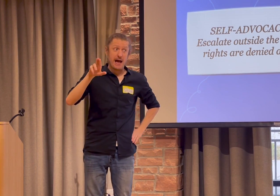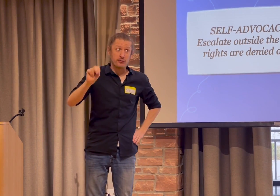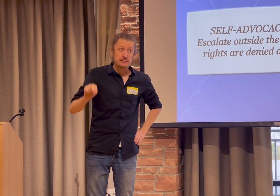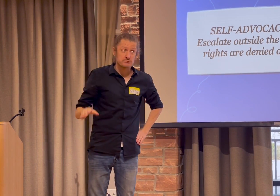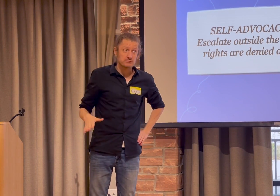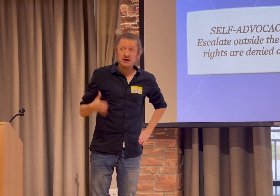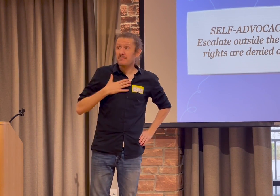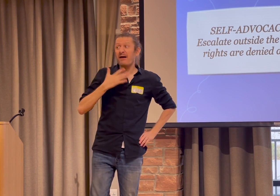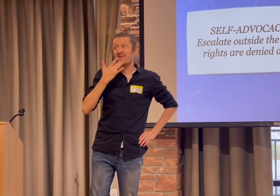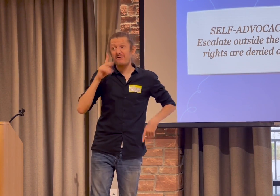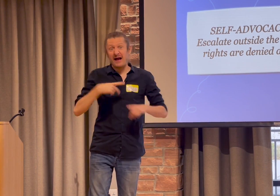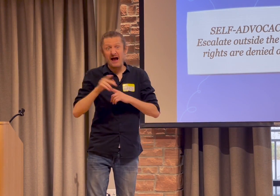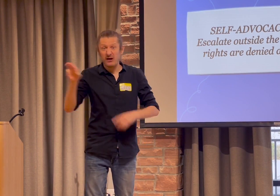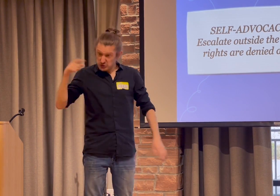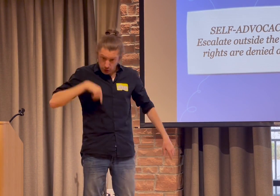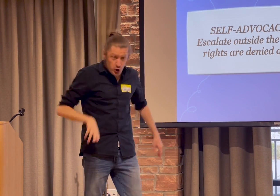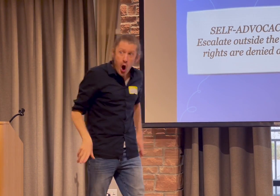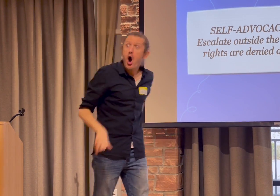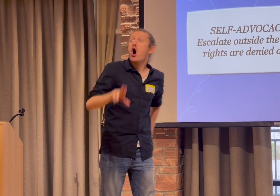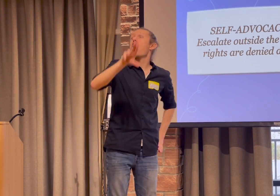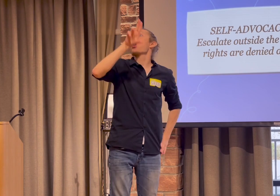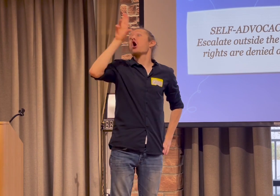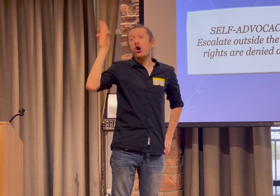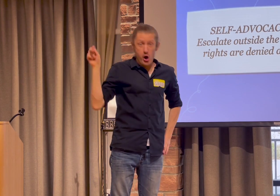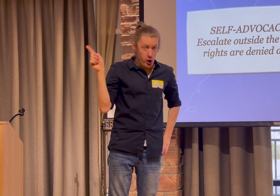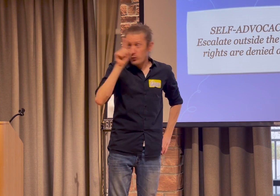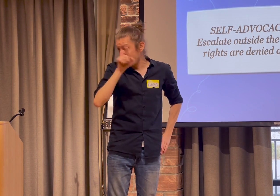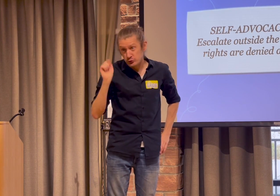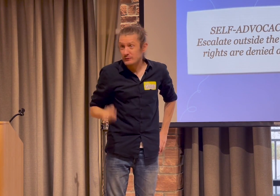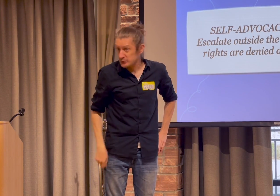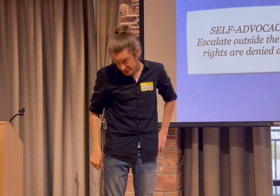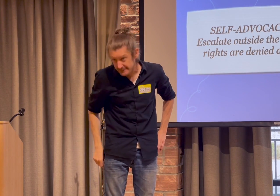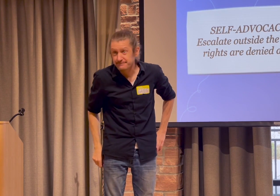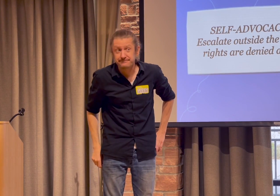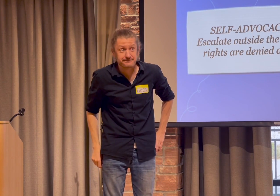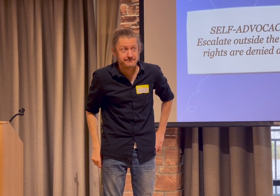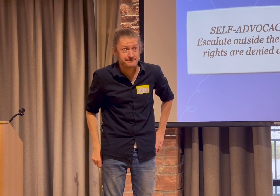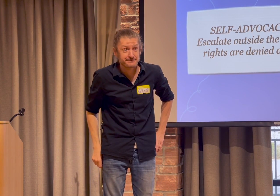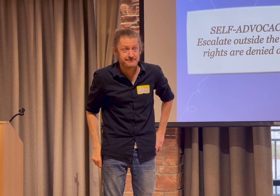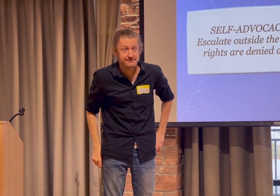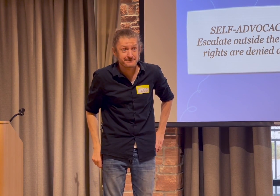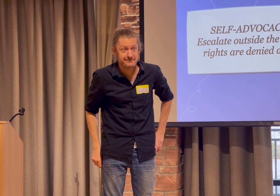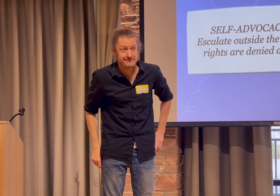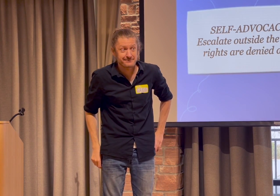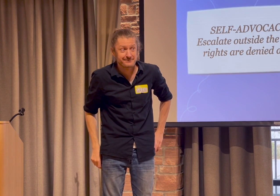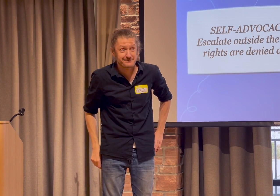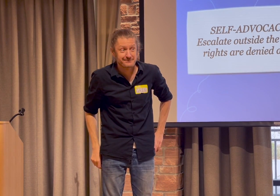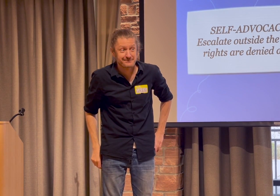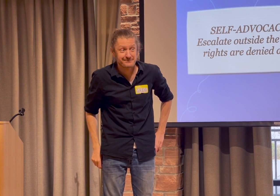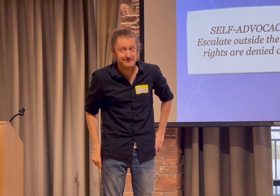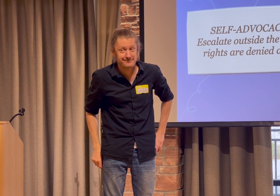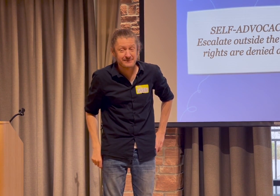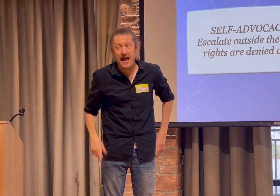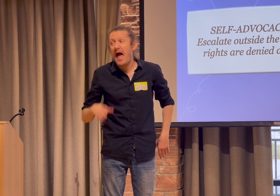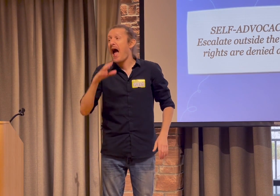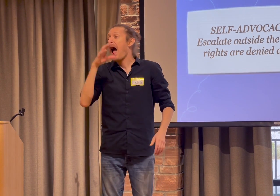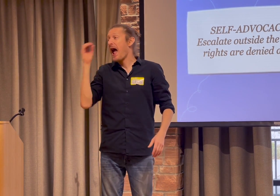is deaf. My friend, she can be a Karen. She can be. She's my favorite kind of Karen. She said, "Oh,